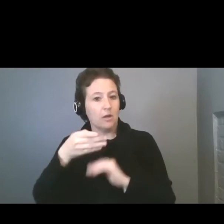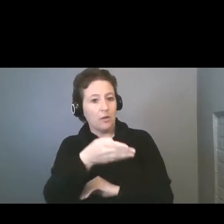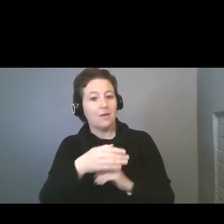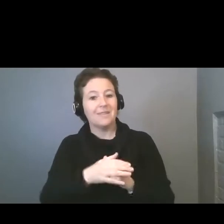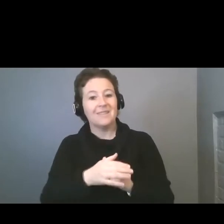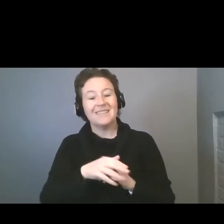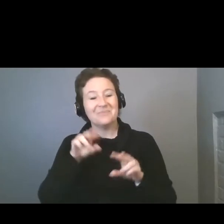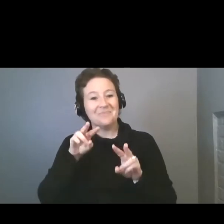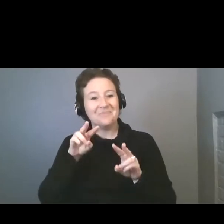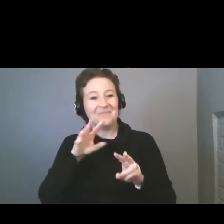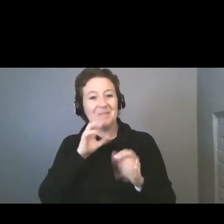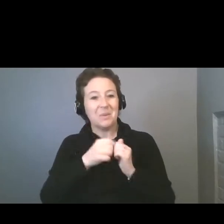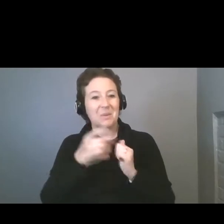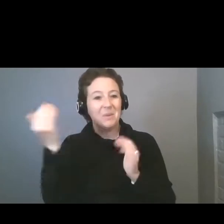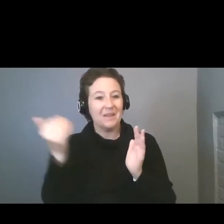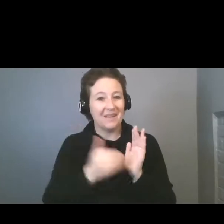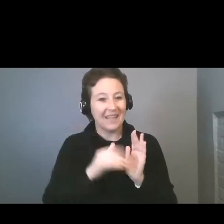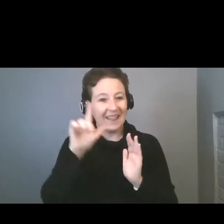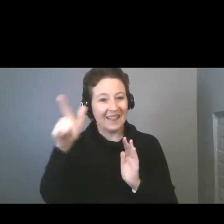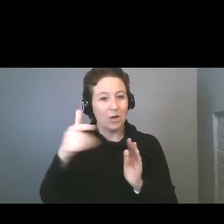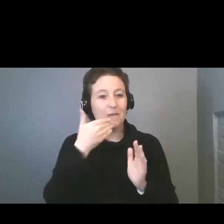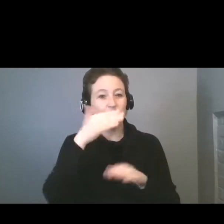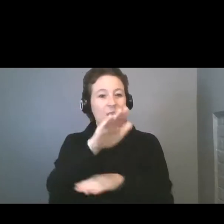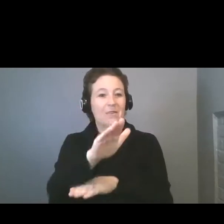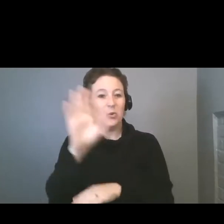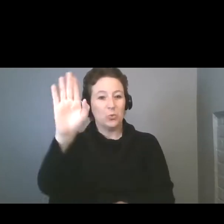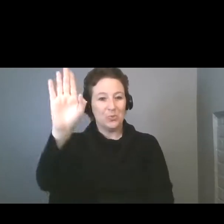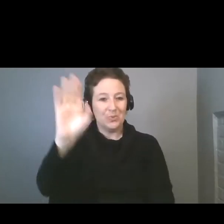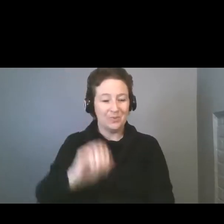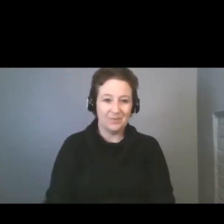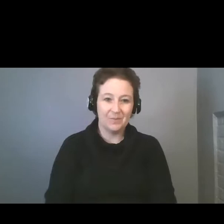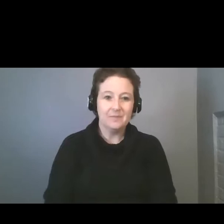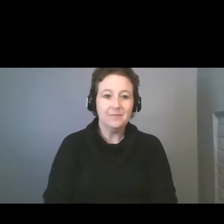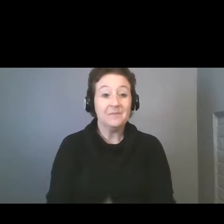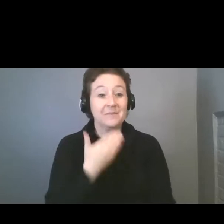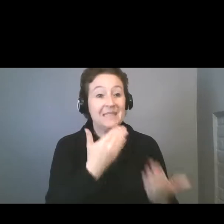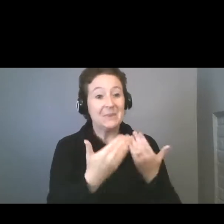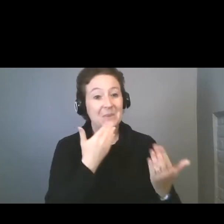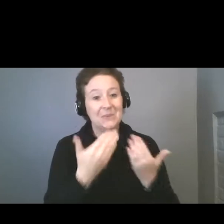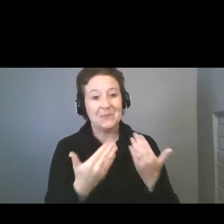speaking with you later this week as well. Have a good afternoon, everyone. Thank you.